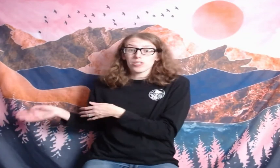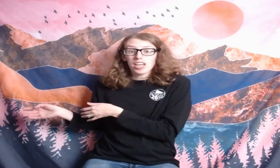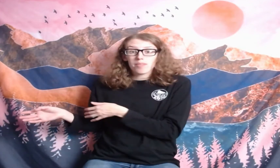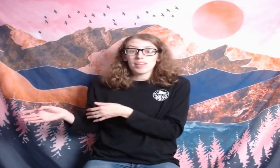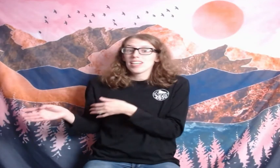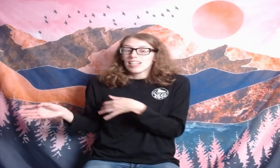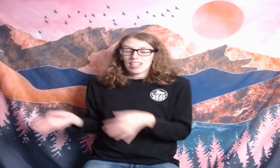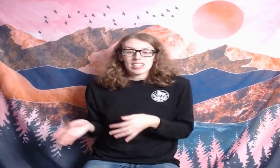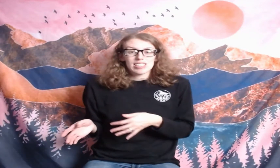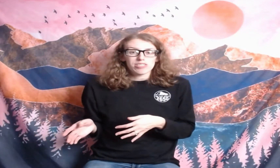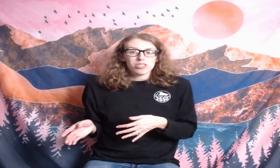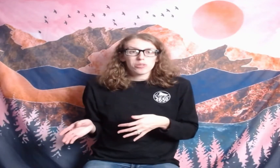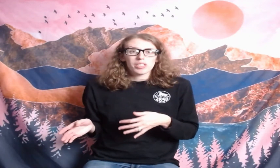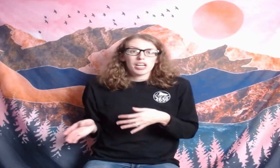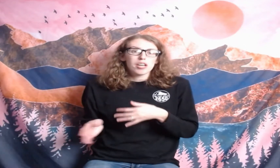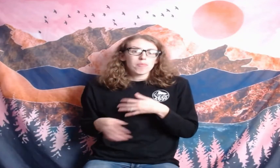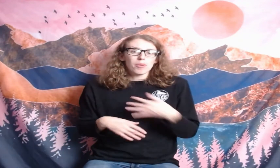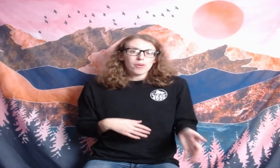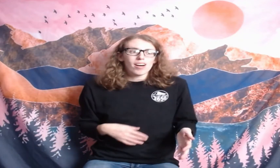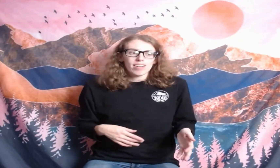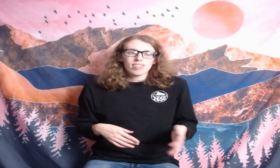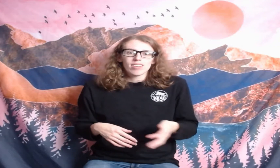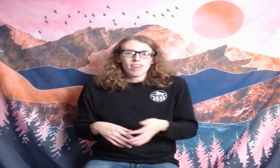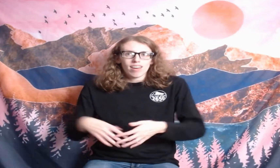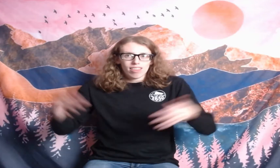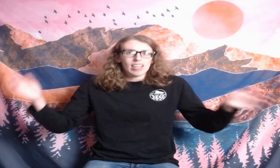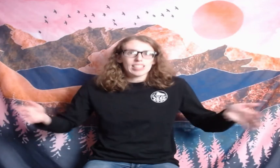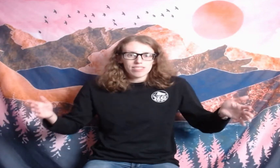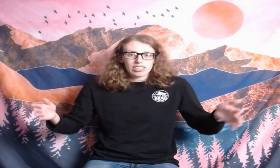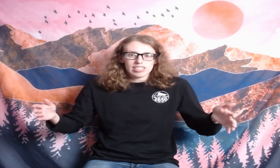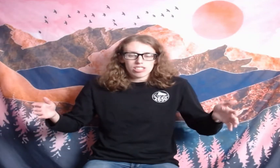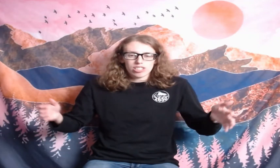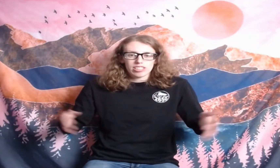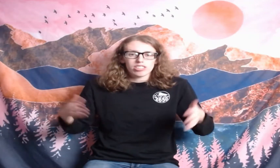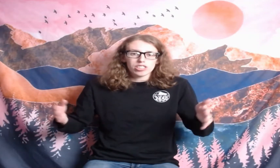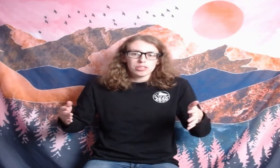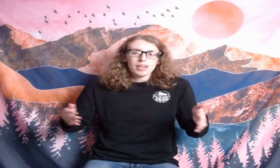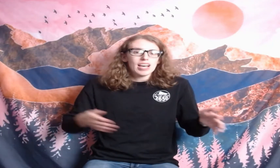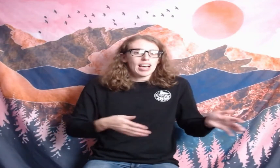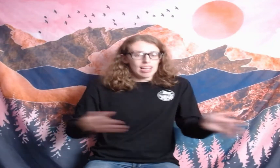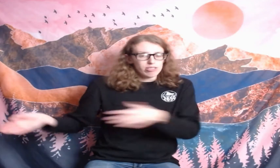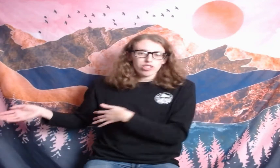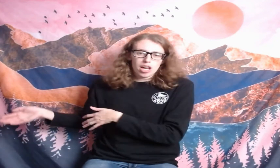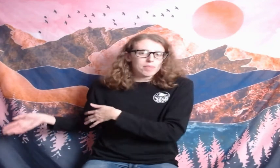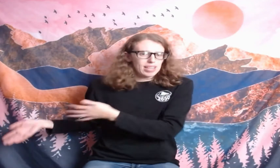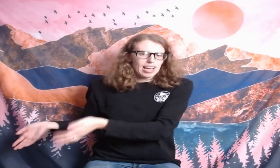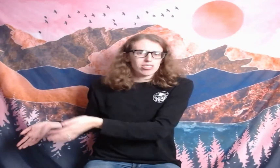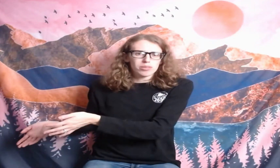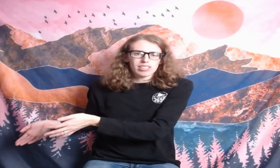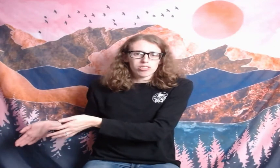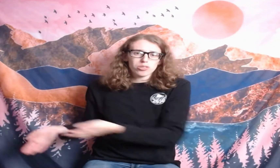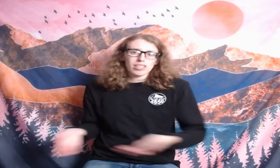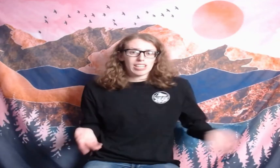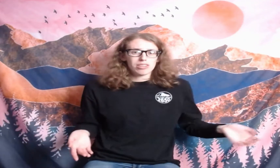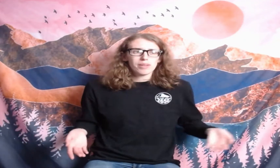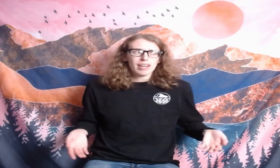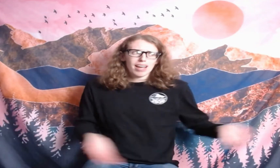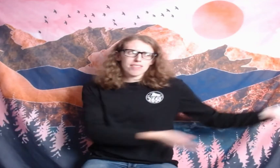time, that's a different story. But one, I like living stationary. Two, I have a job that I actually enjoy. And three, I have a